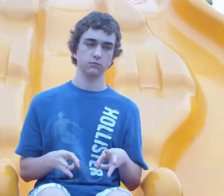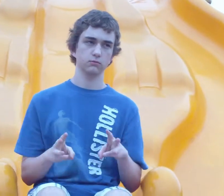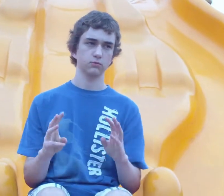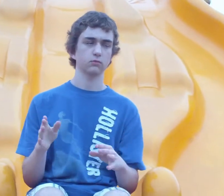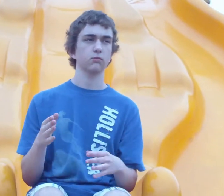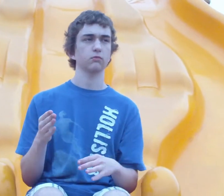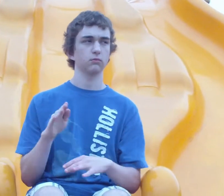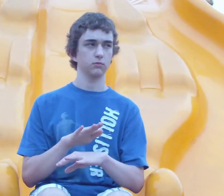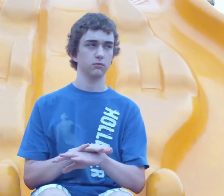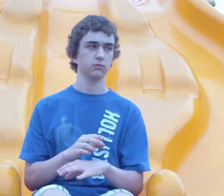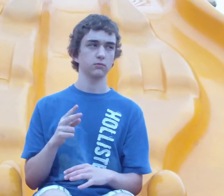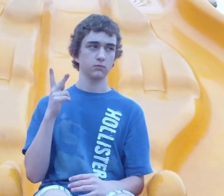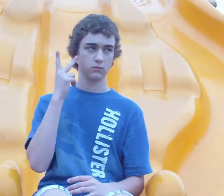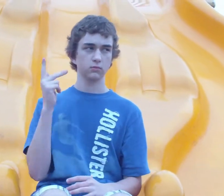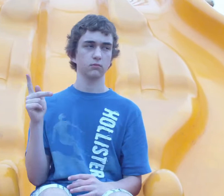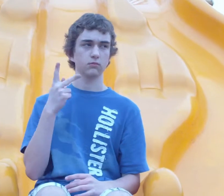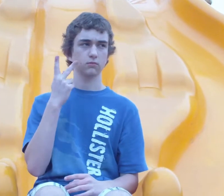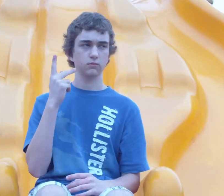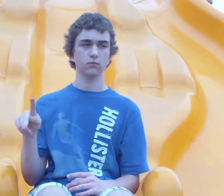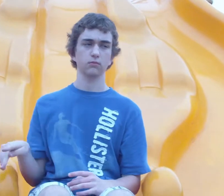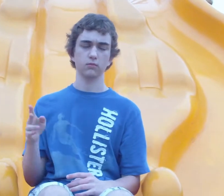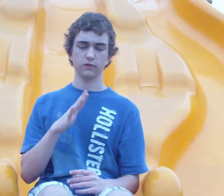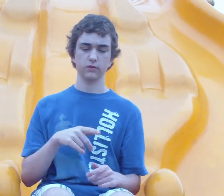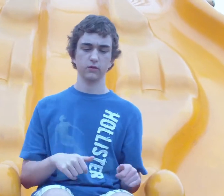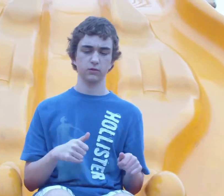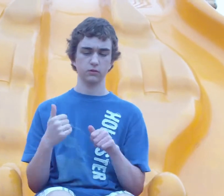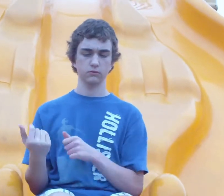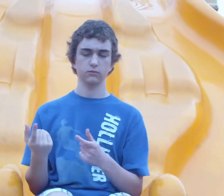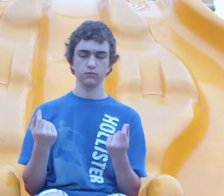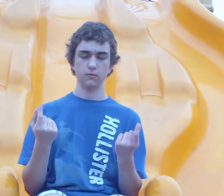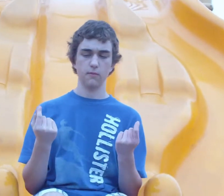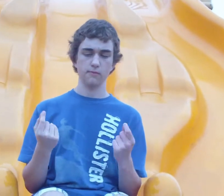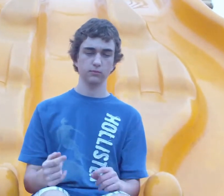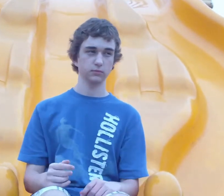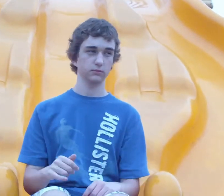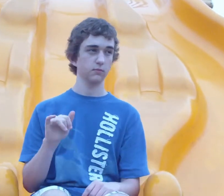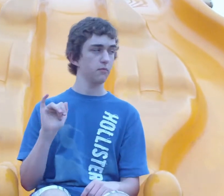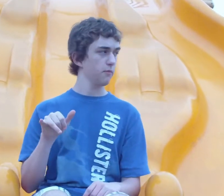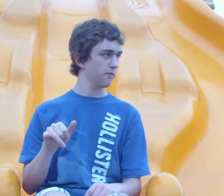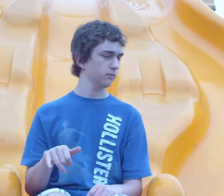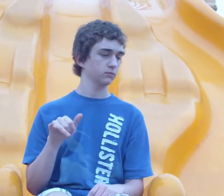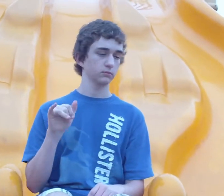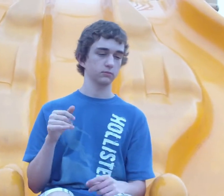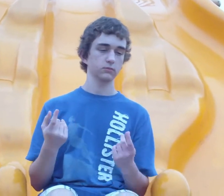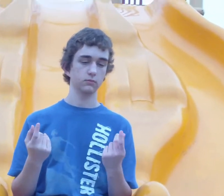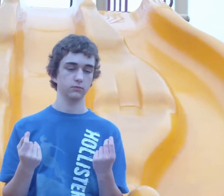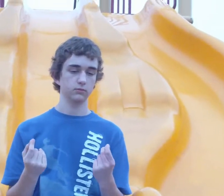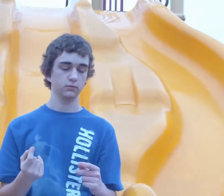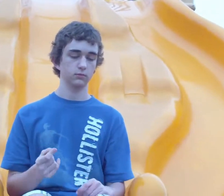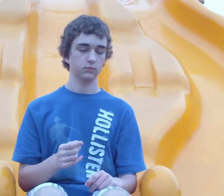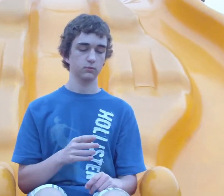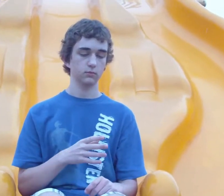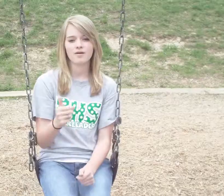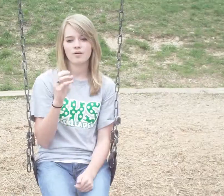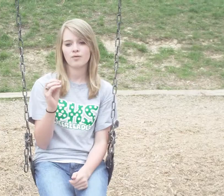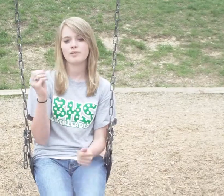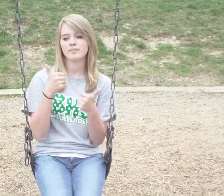was on our way to the platinum and gold. Never thought that you'd go, but you did, yeah. Yeah, you did. Oh, and